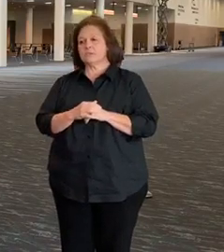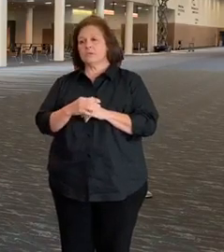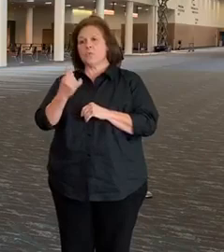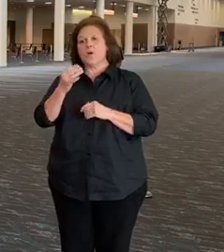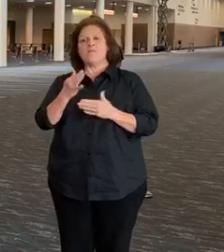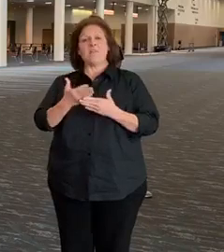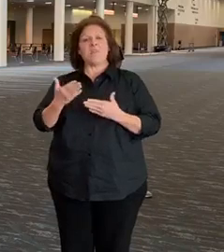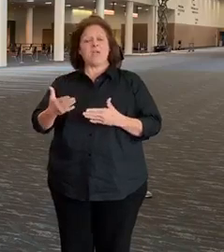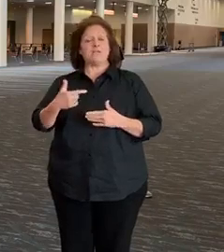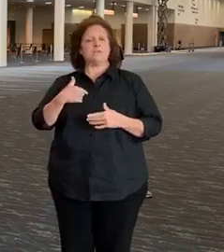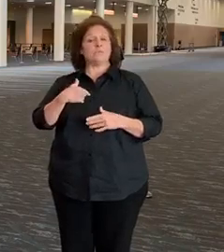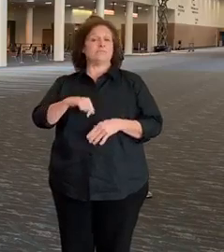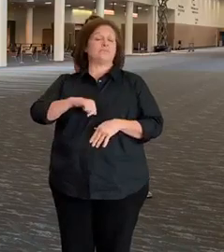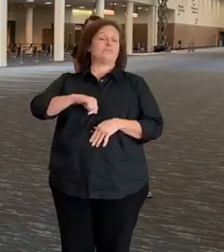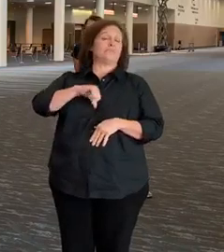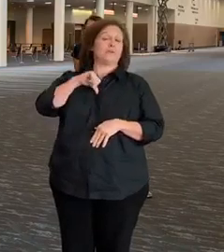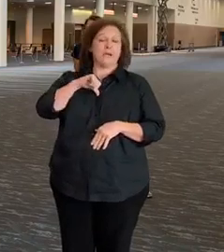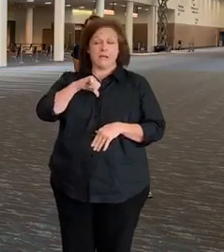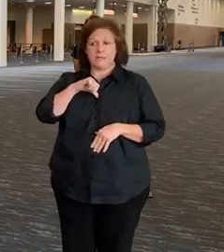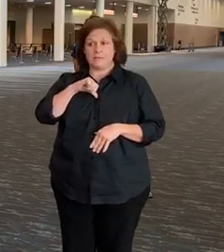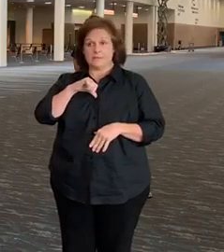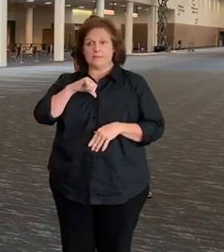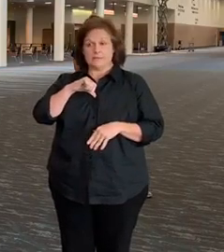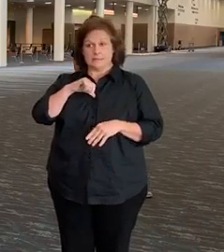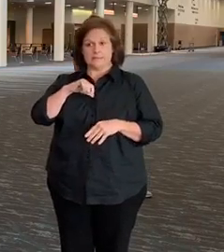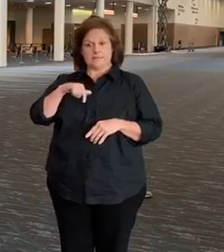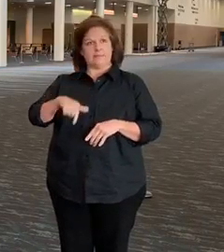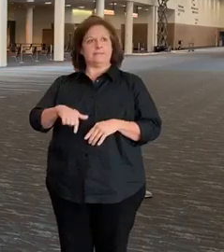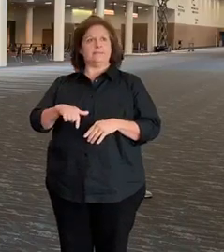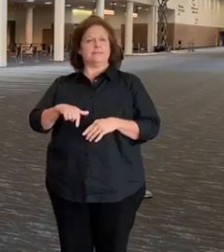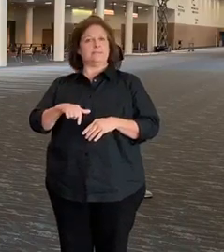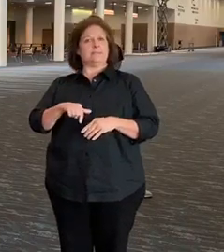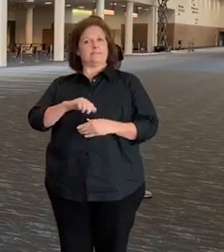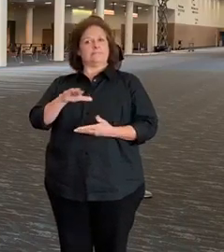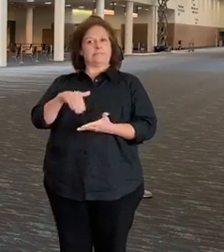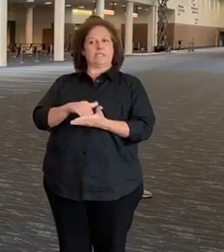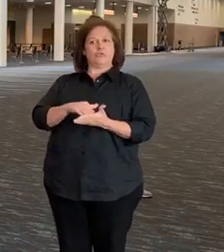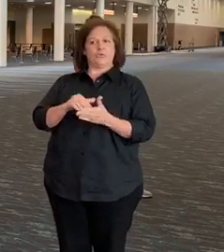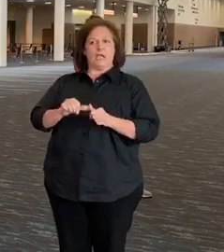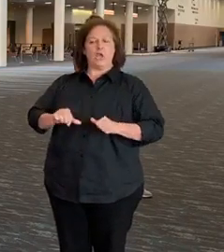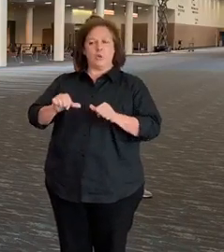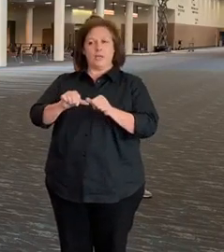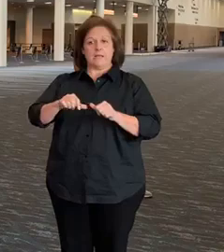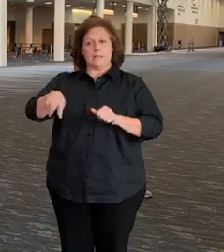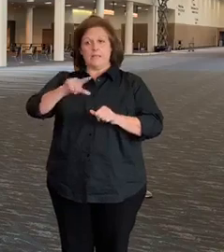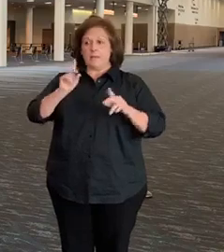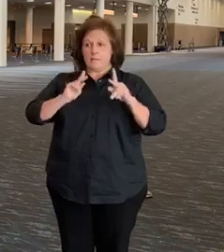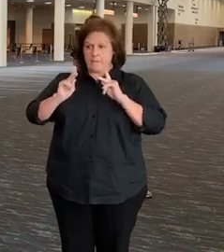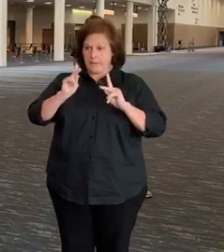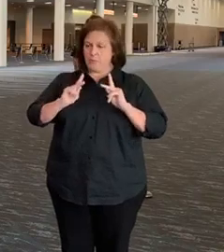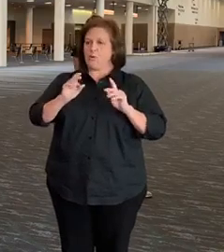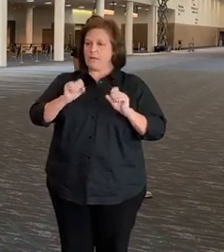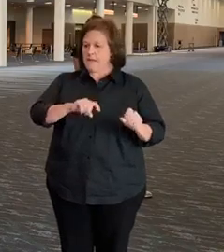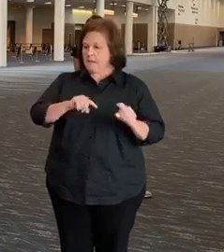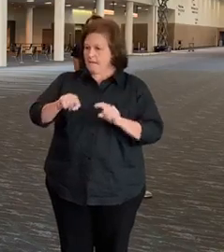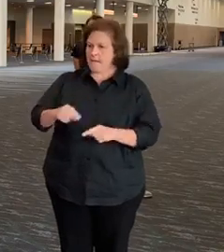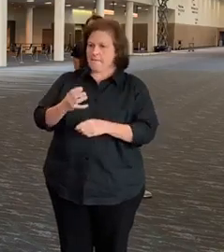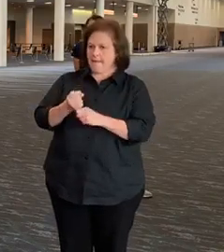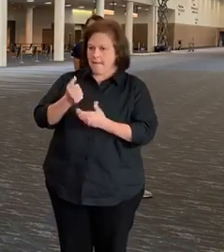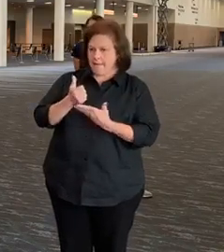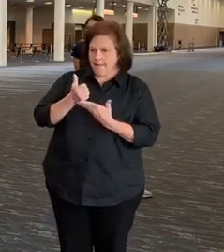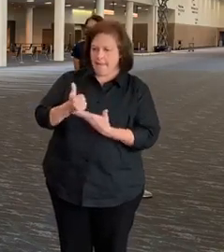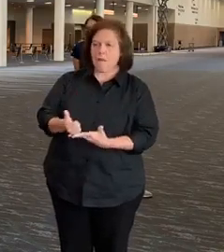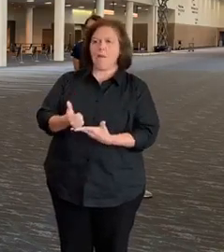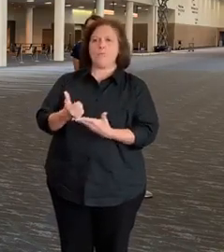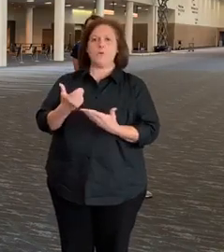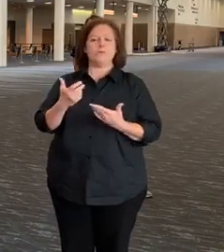things that we're so proud of is, one, having this centralized location where our people can get their needs met, even as